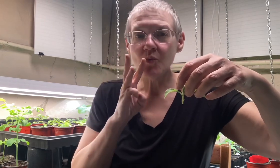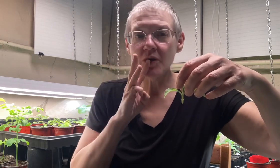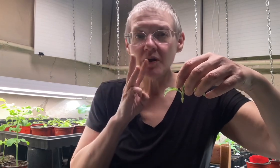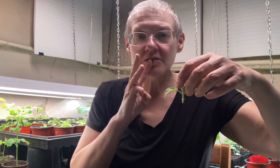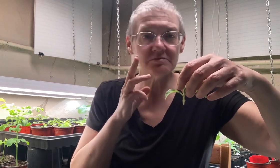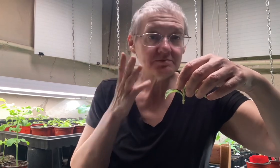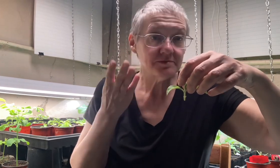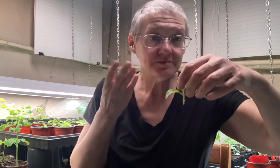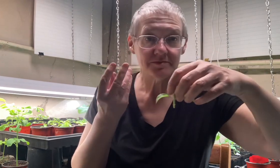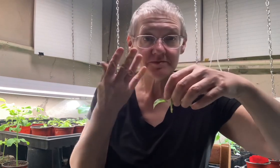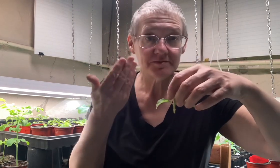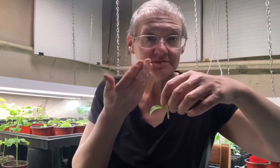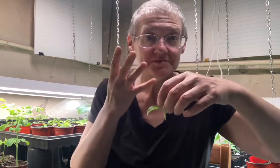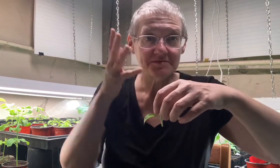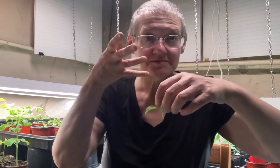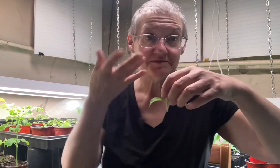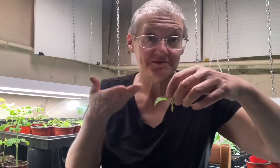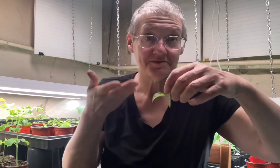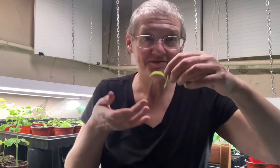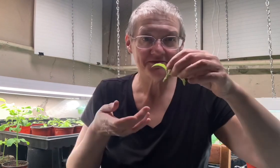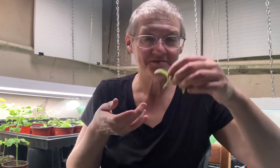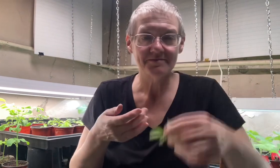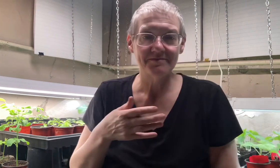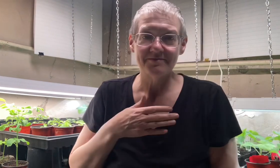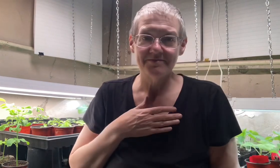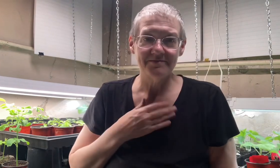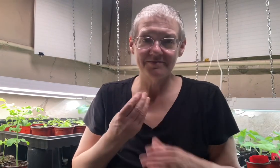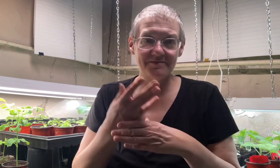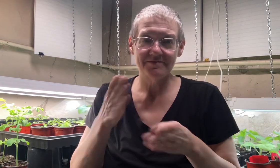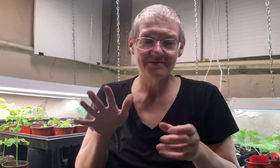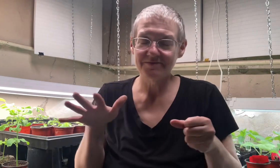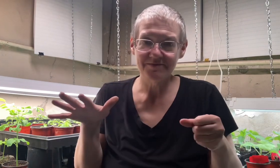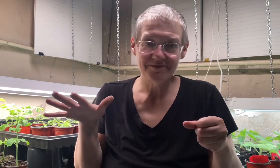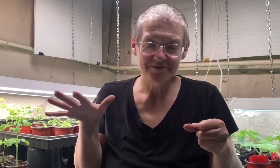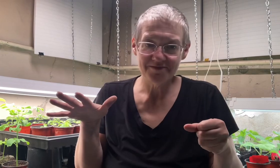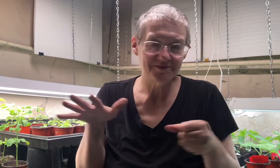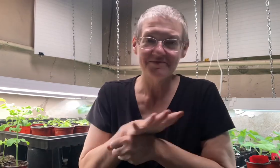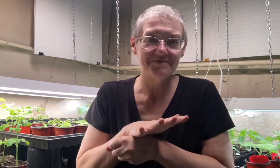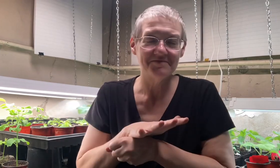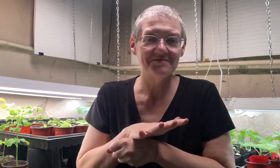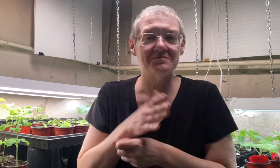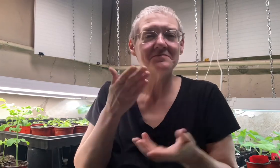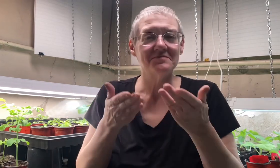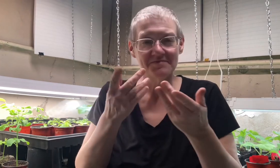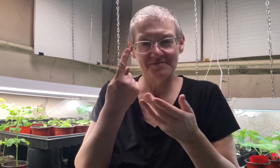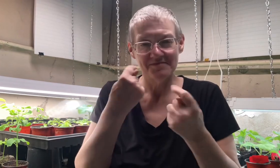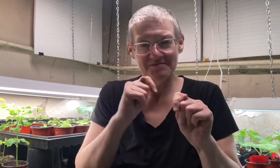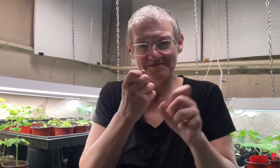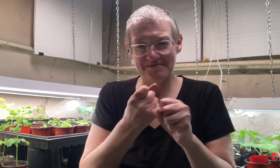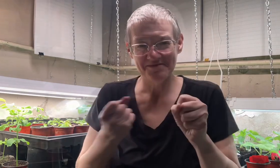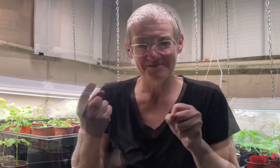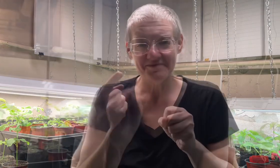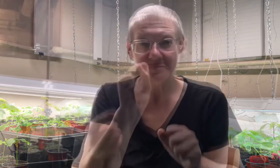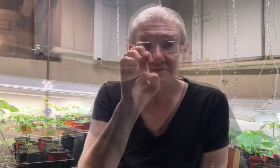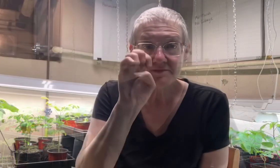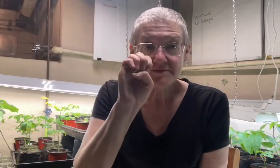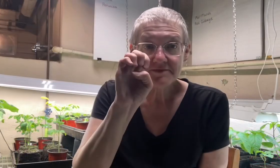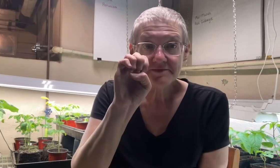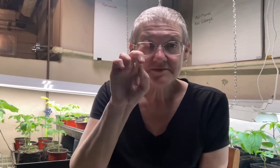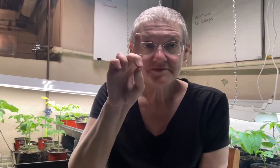or putting it in water, and maybe you can grow a new plant. But my grow room's full. I don't have the space, but maybe I'll try